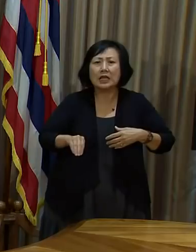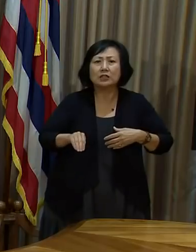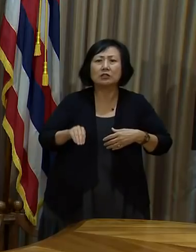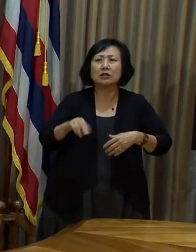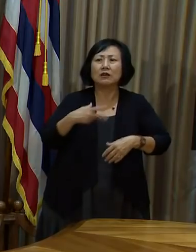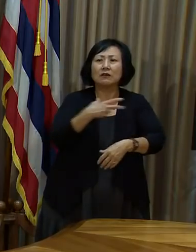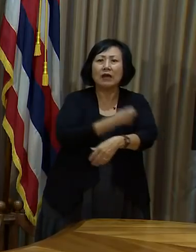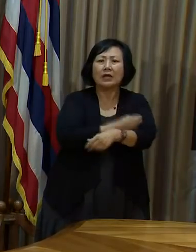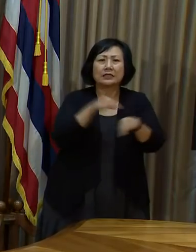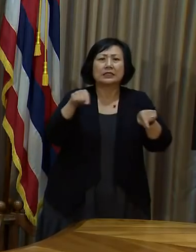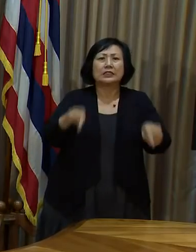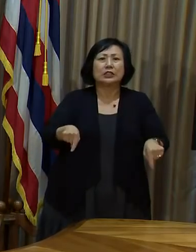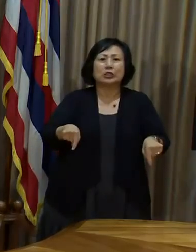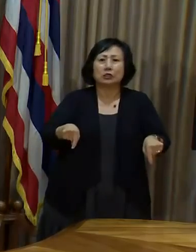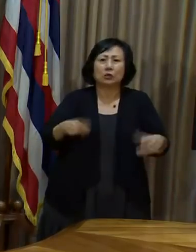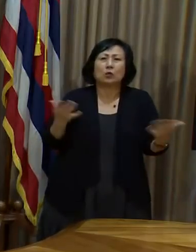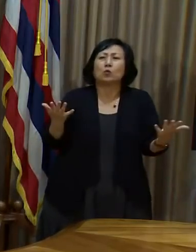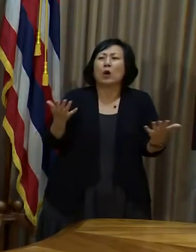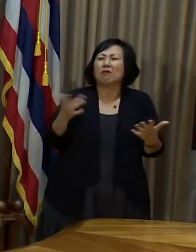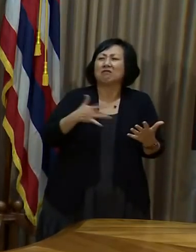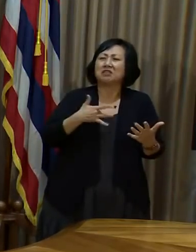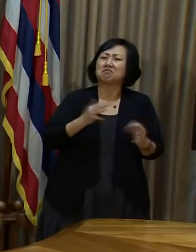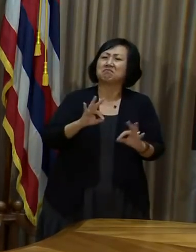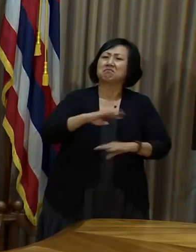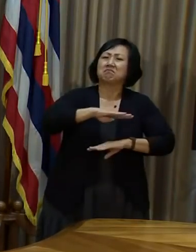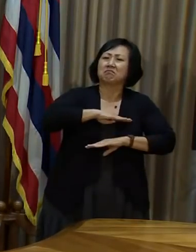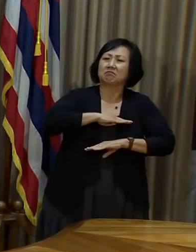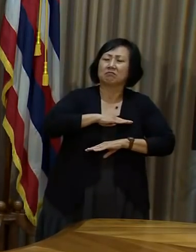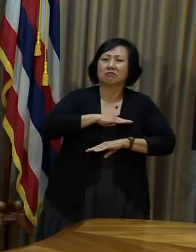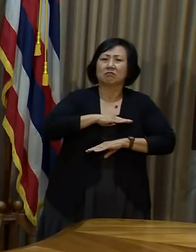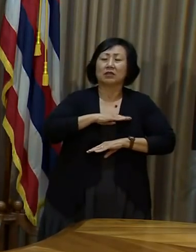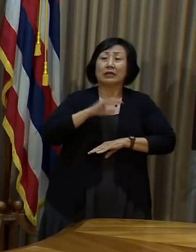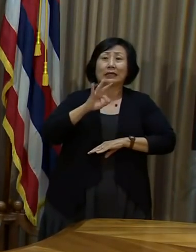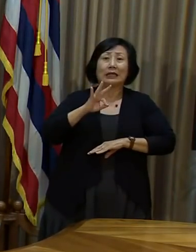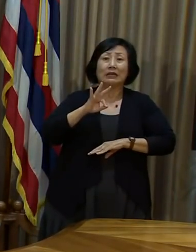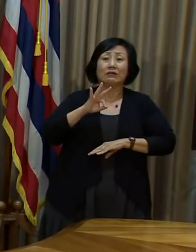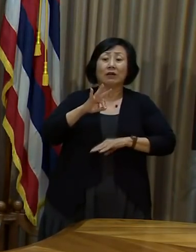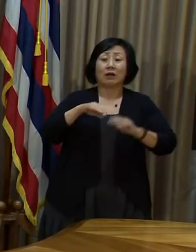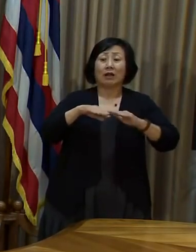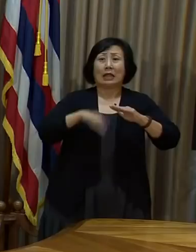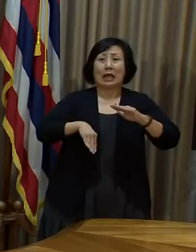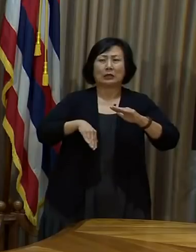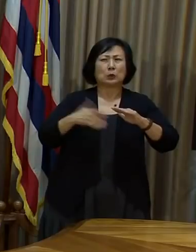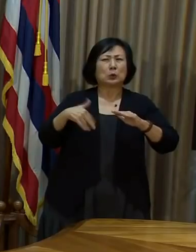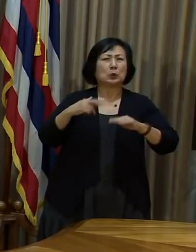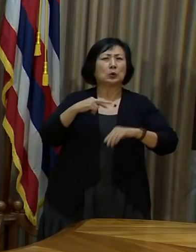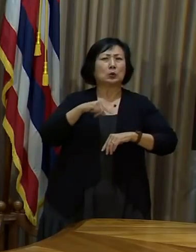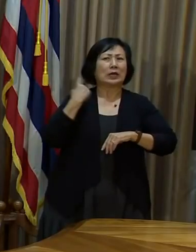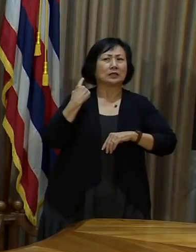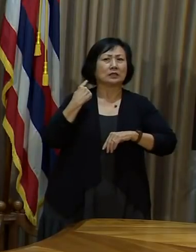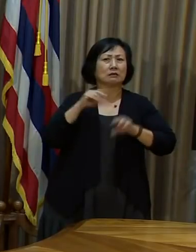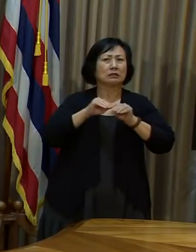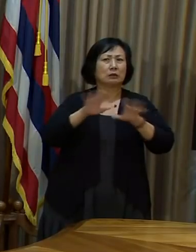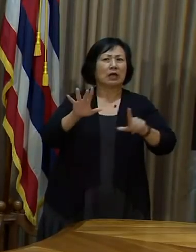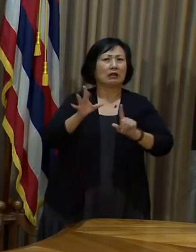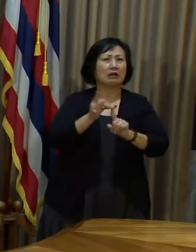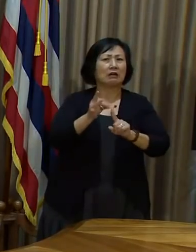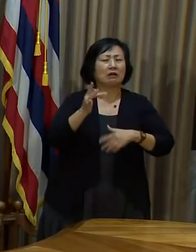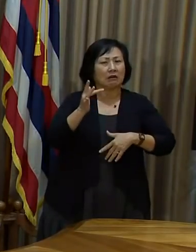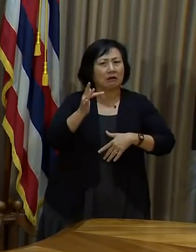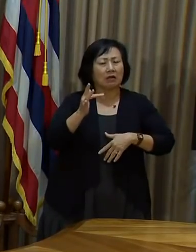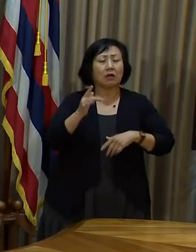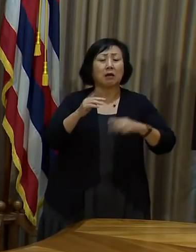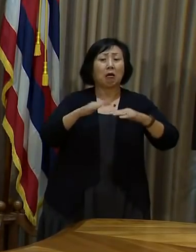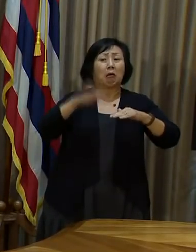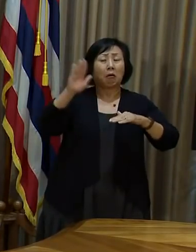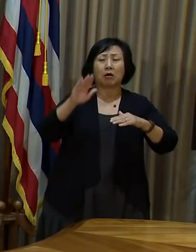our community would we believe that the risk of spread of COVID would be significantly